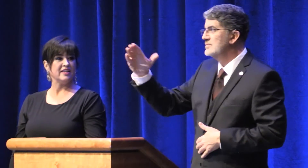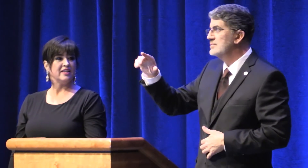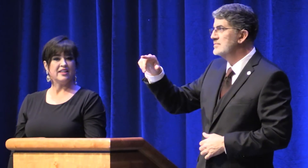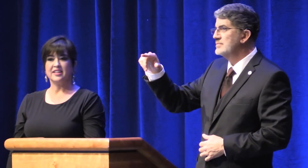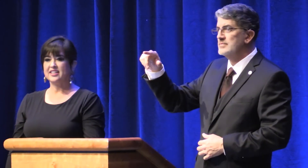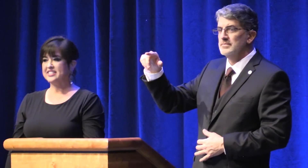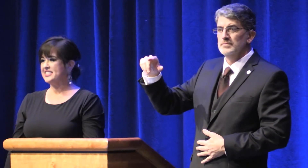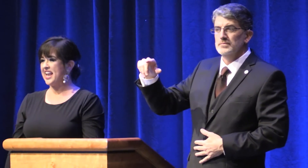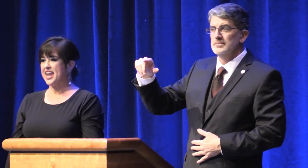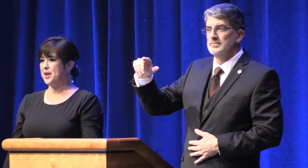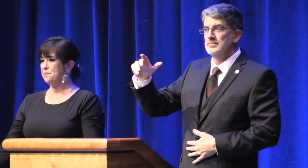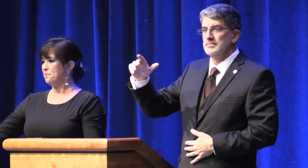Consumer Advocacy Network.